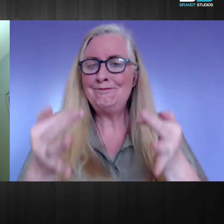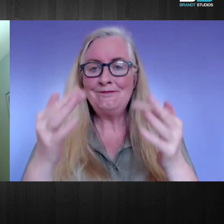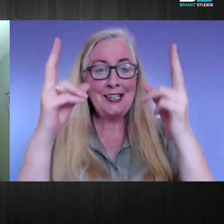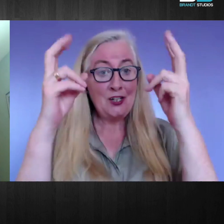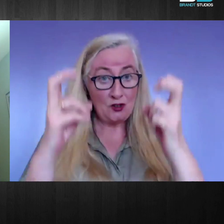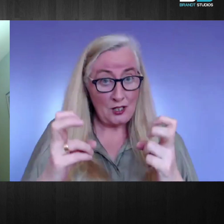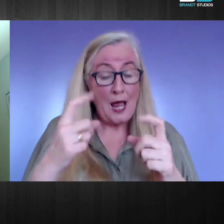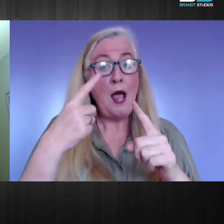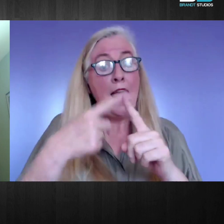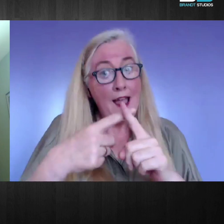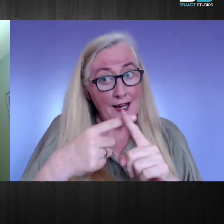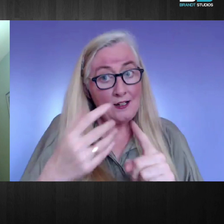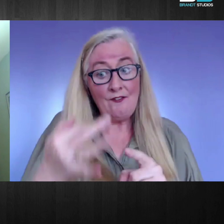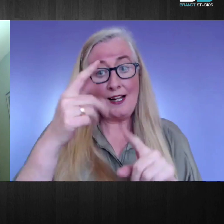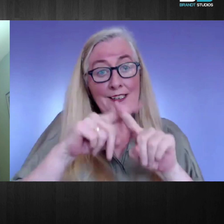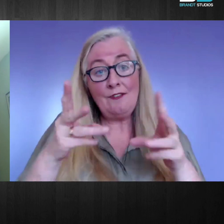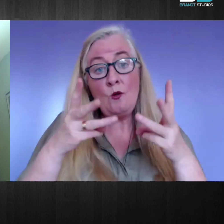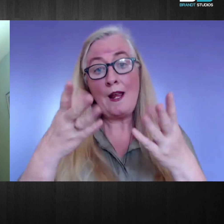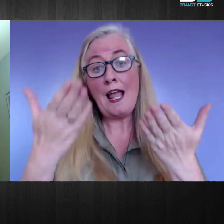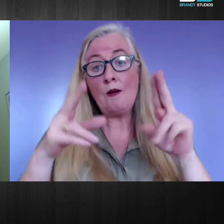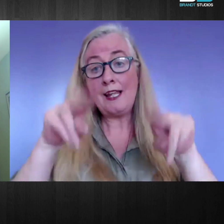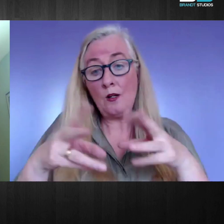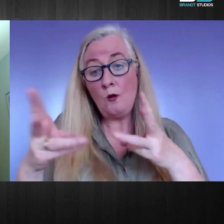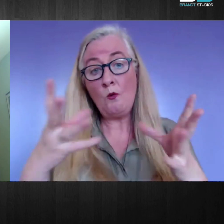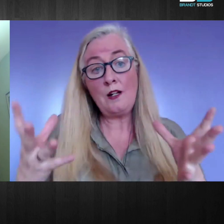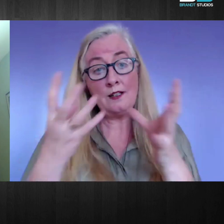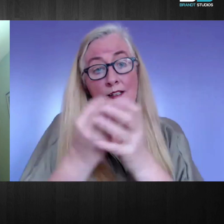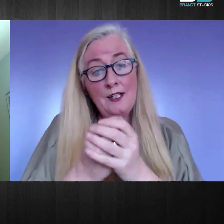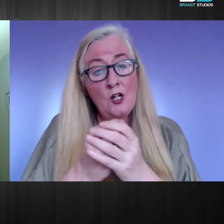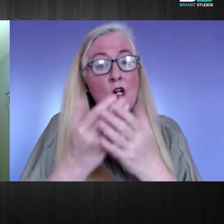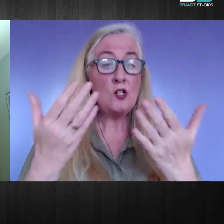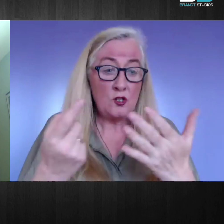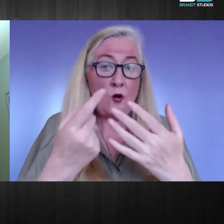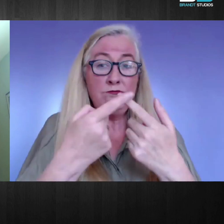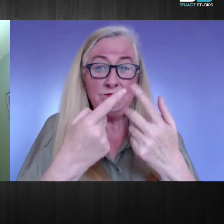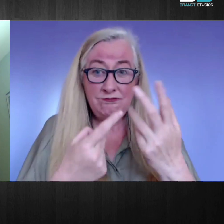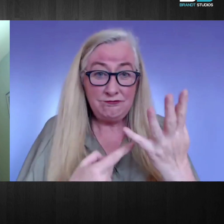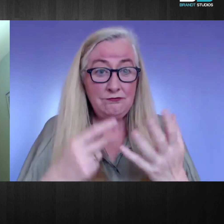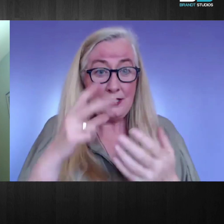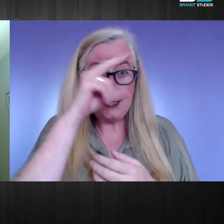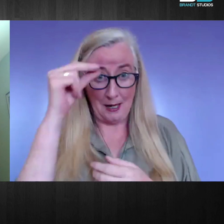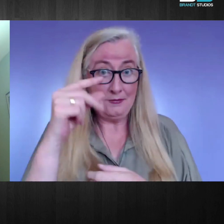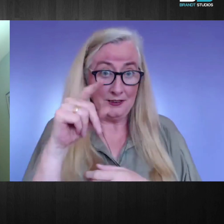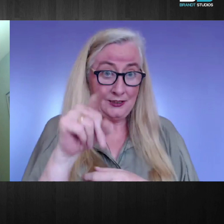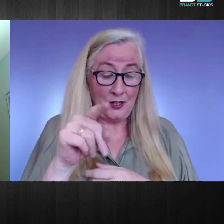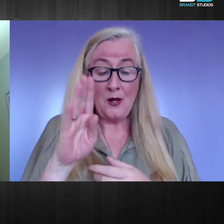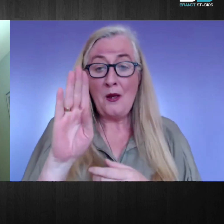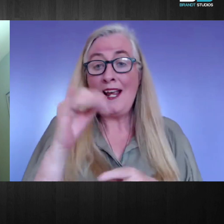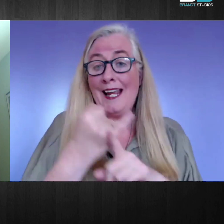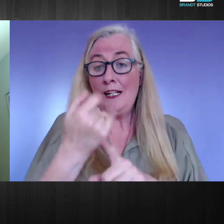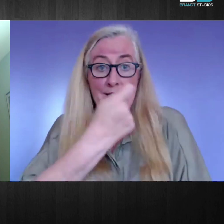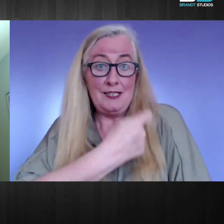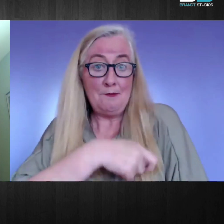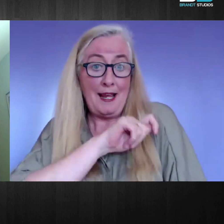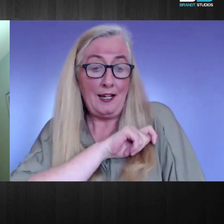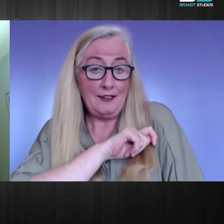collective action. So some examples, say, were a study by Budig in Spain, where they worked with groups of